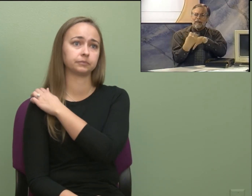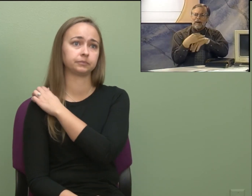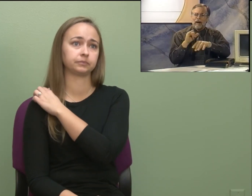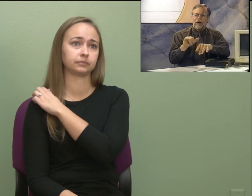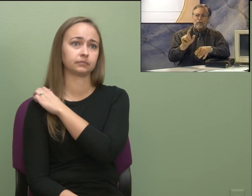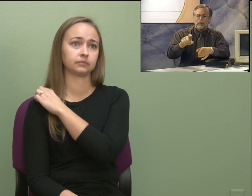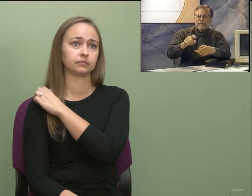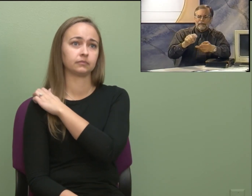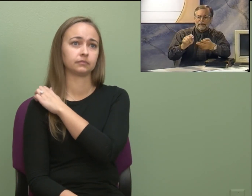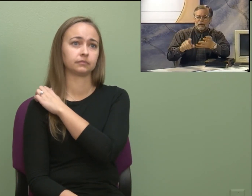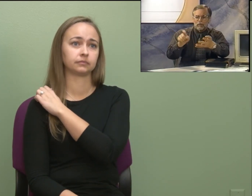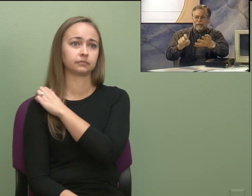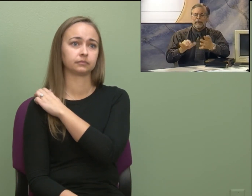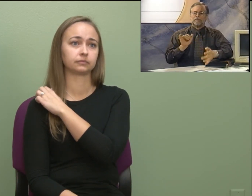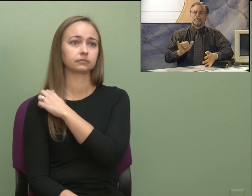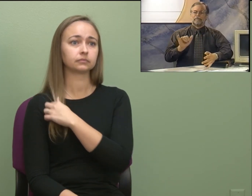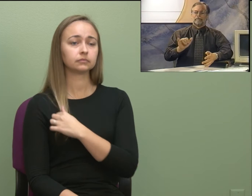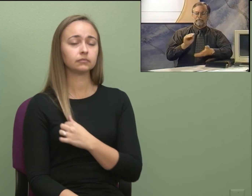wanted.